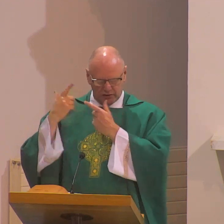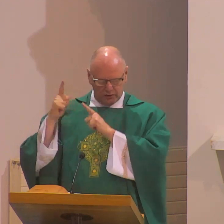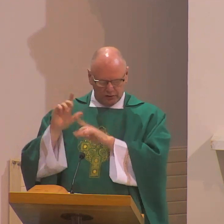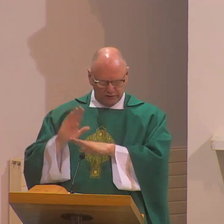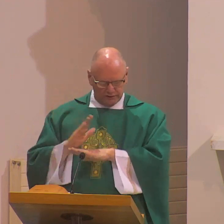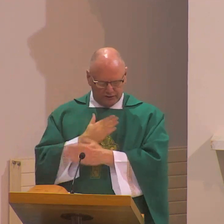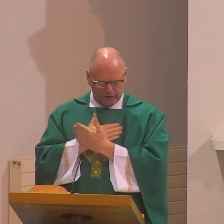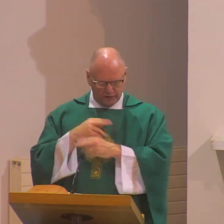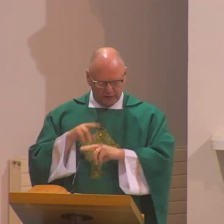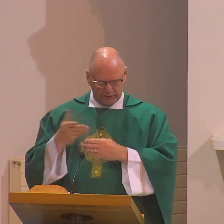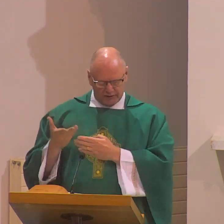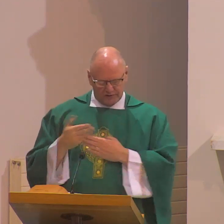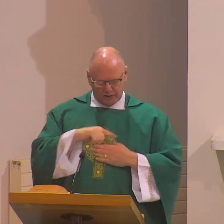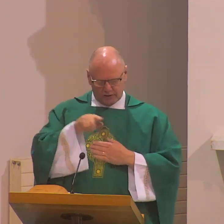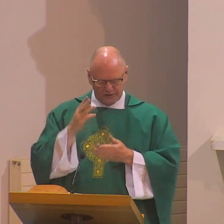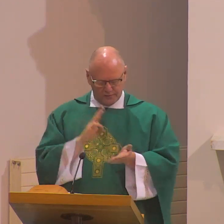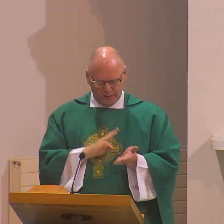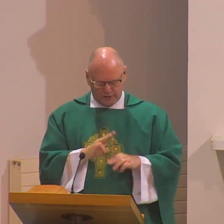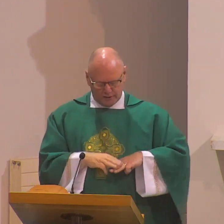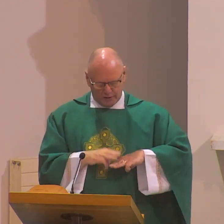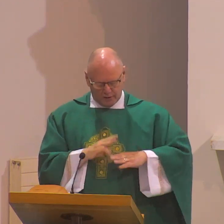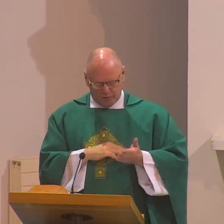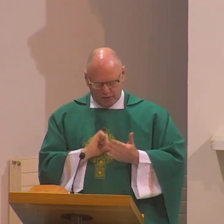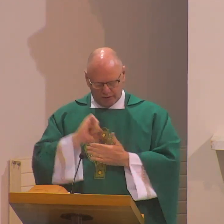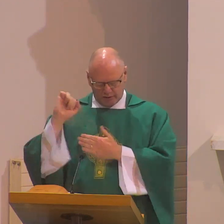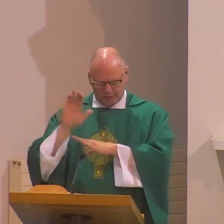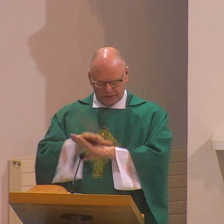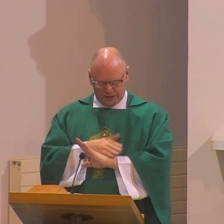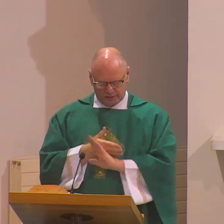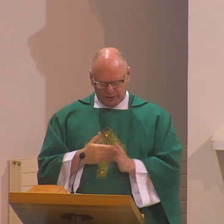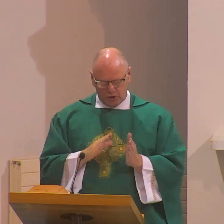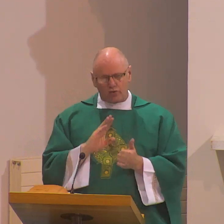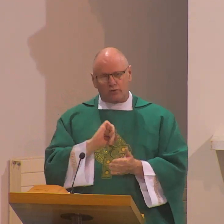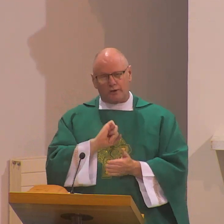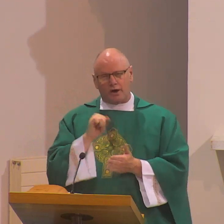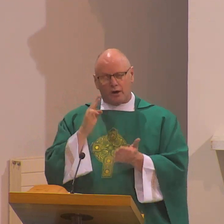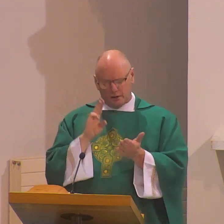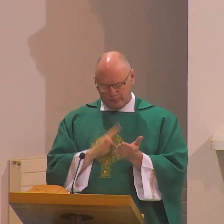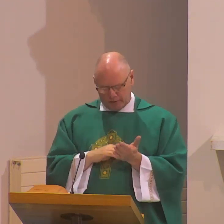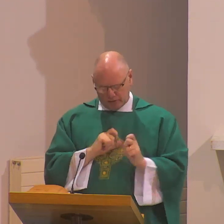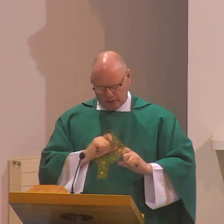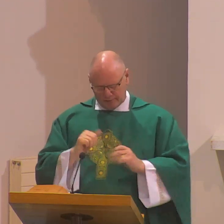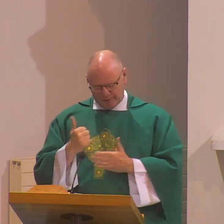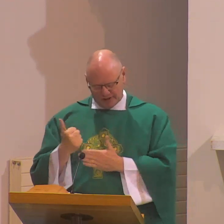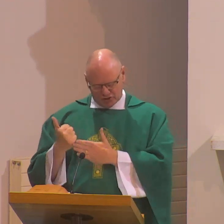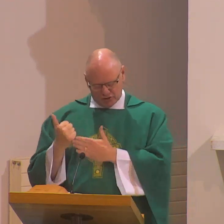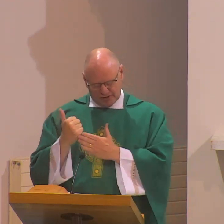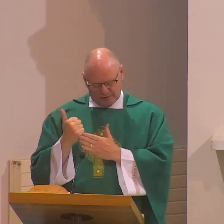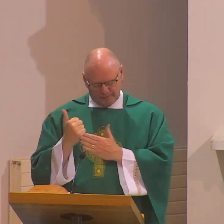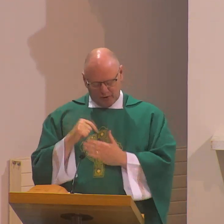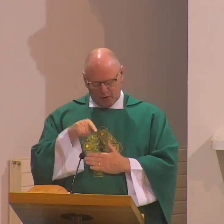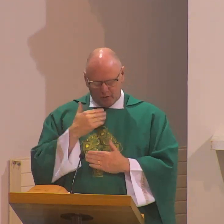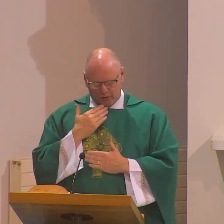you, loving Father, for giving us Mary, the mother of your Son, to be our mother of perpetual